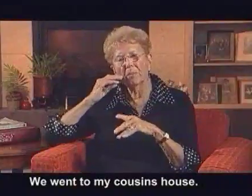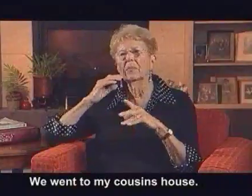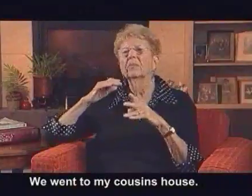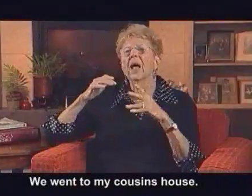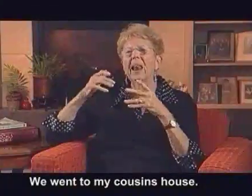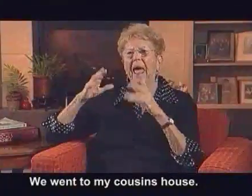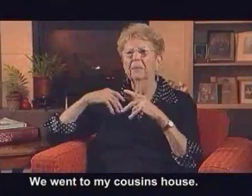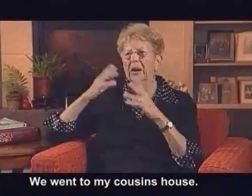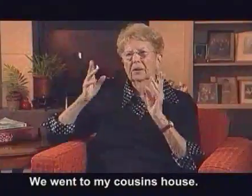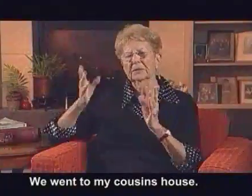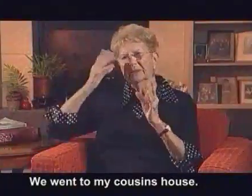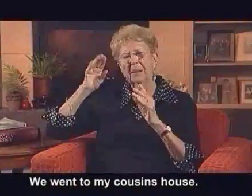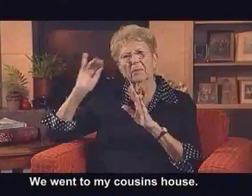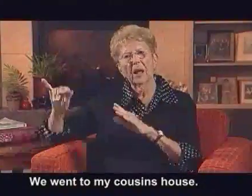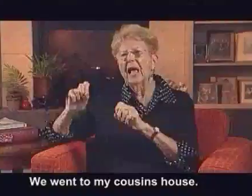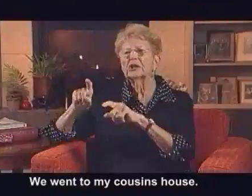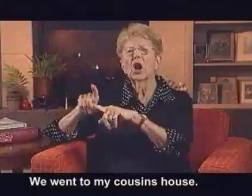We went to my cousin's house.